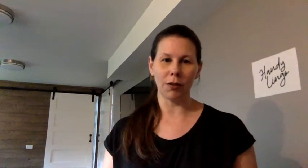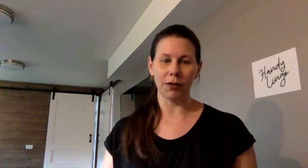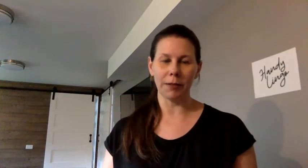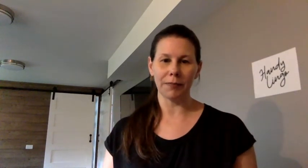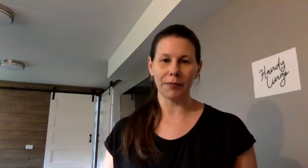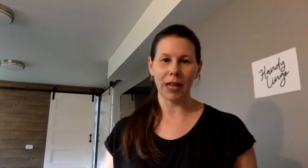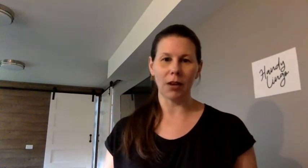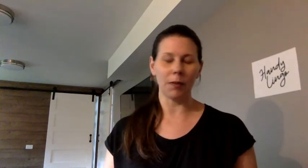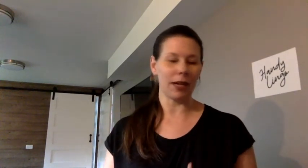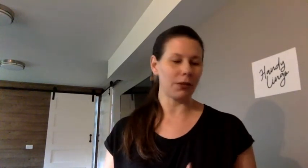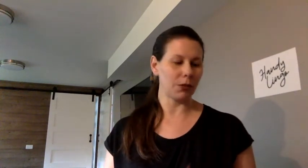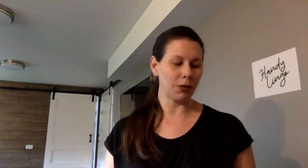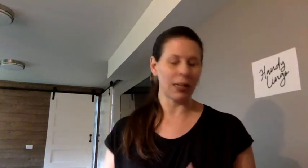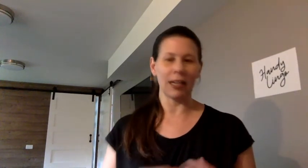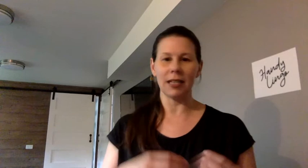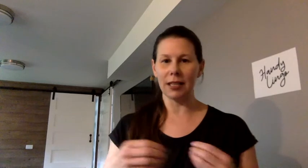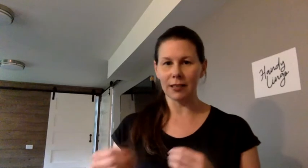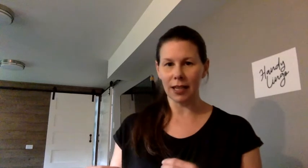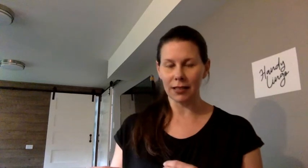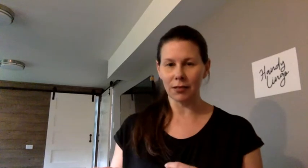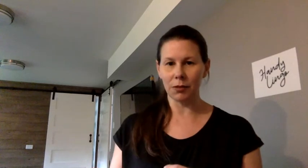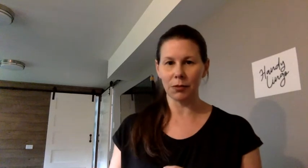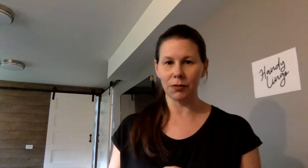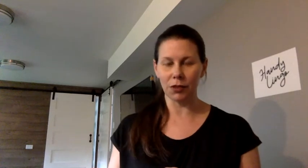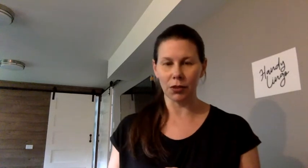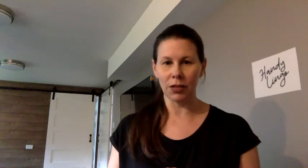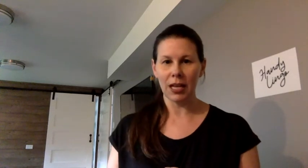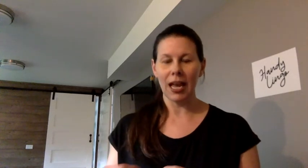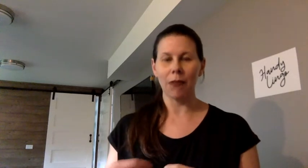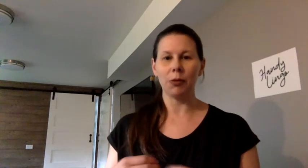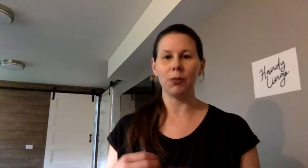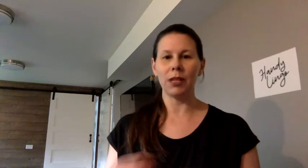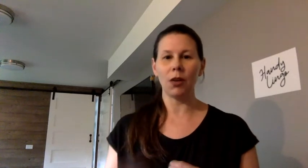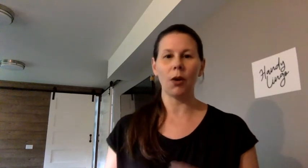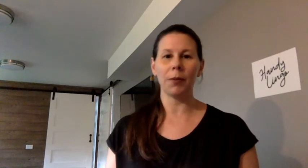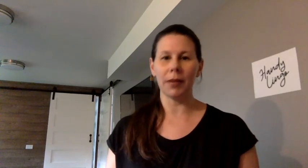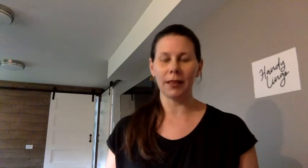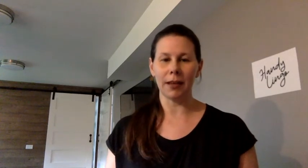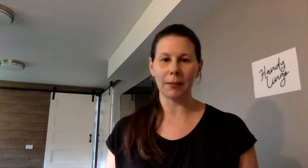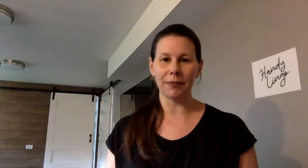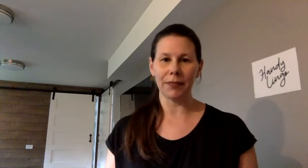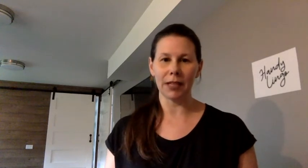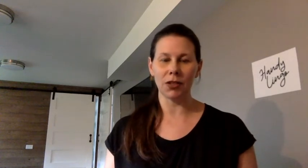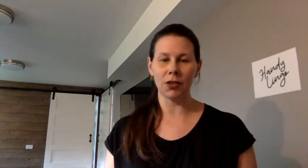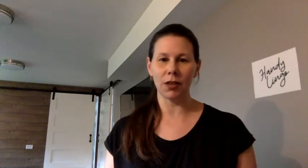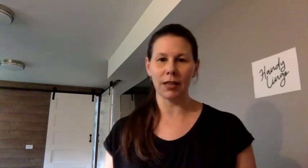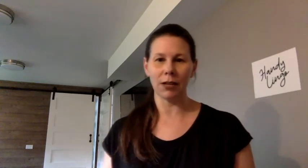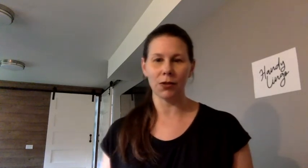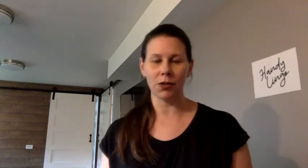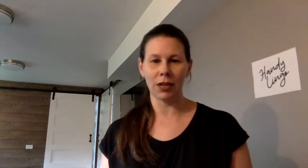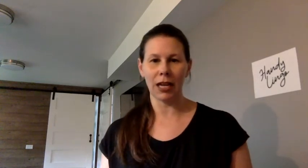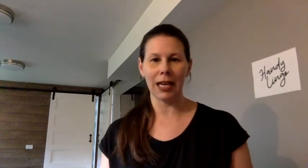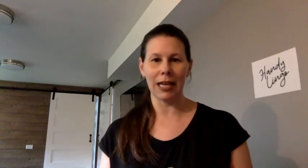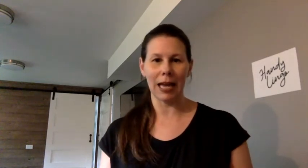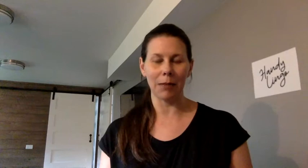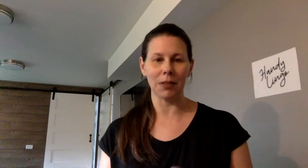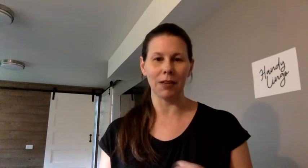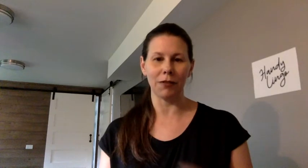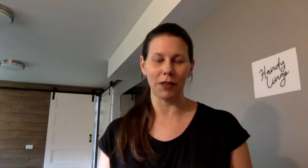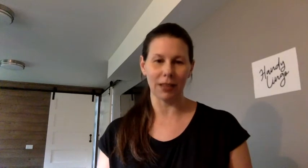over. I go back through and I take the signs that we review and we reincorporate them into our language learning and games and fun